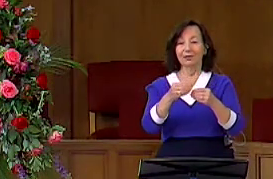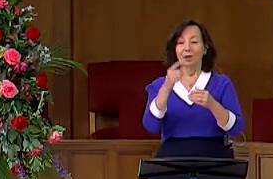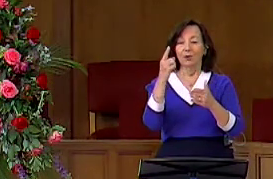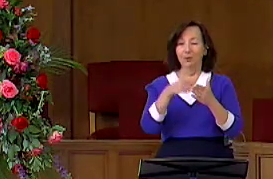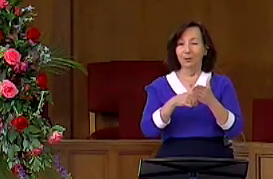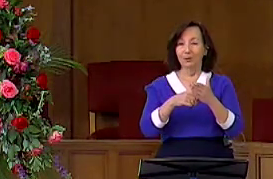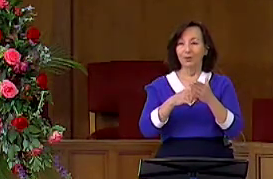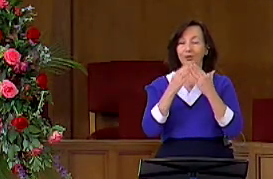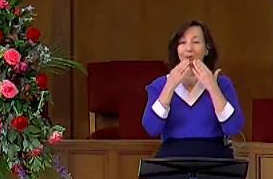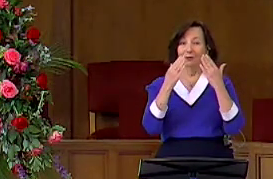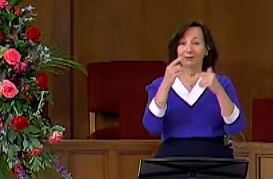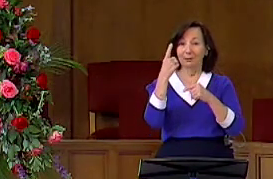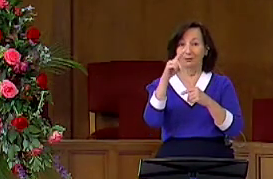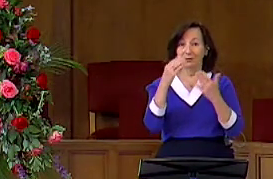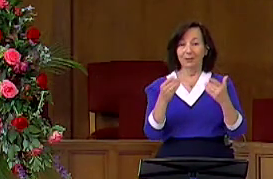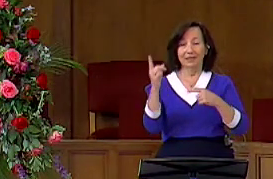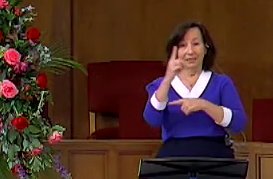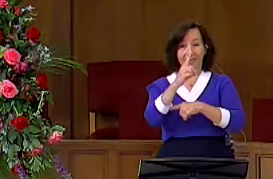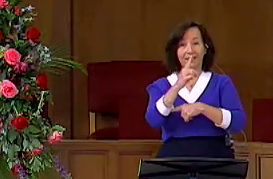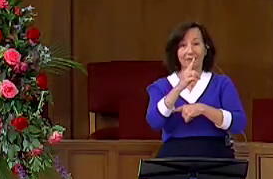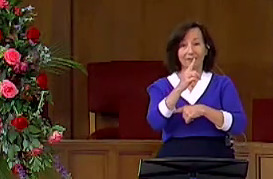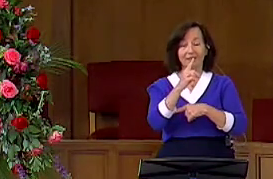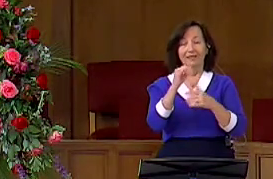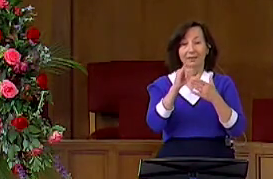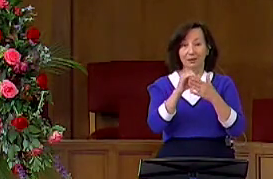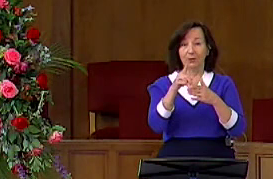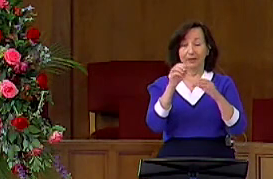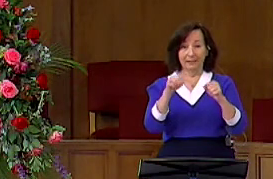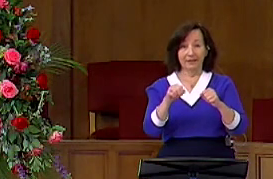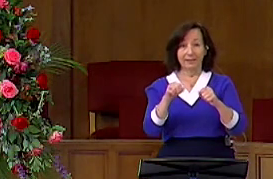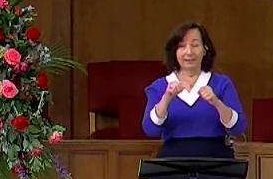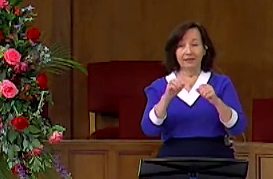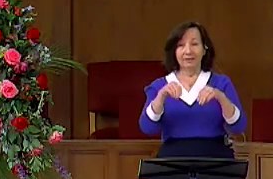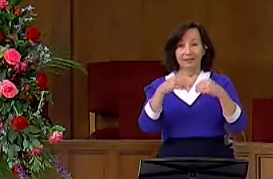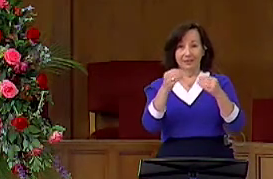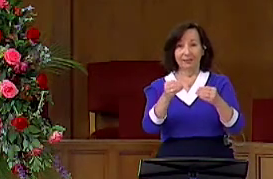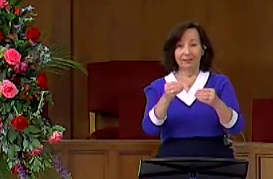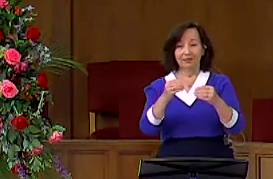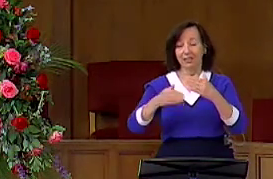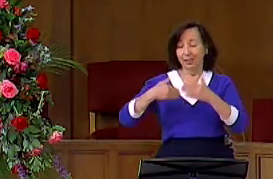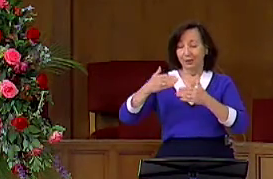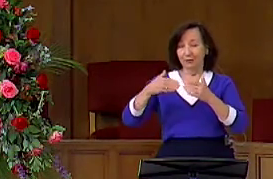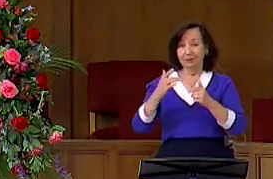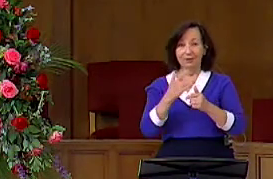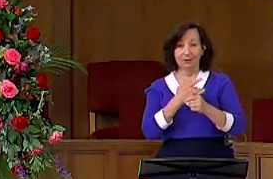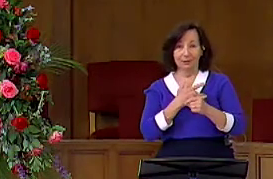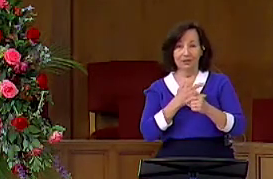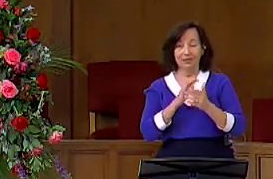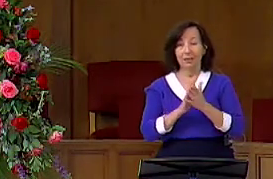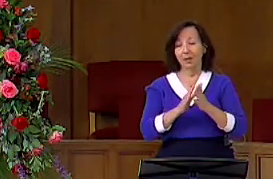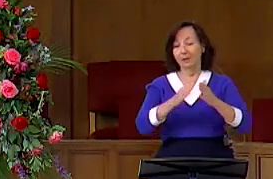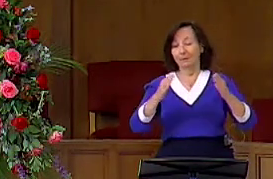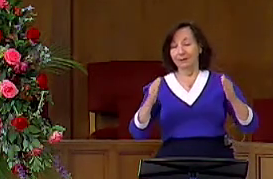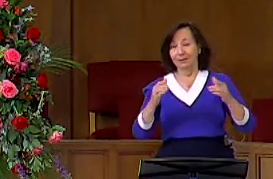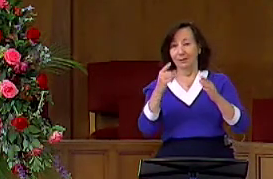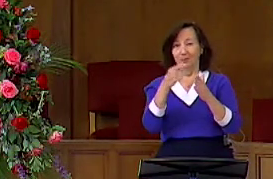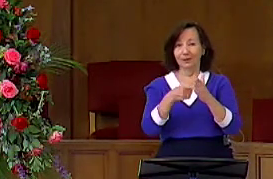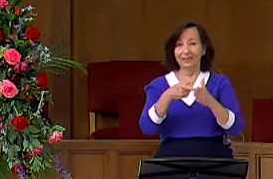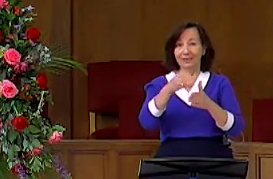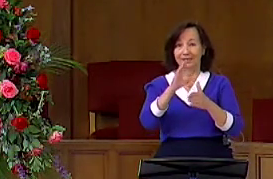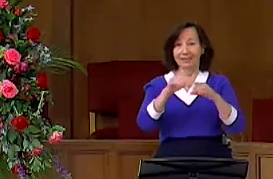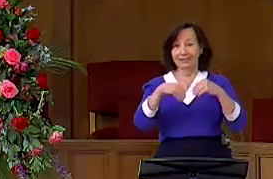today? Are you grateful that you can give, that you have a generous heart, that you have this this abundance of what God has given